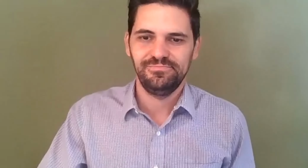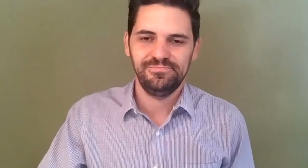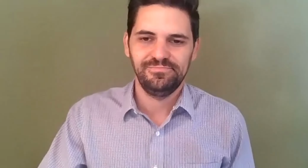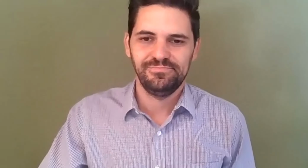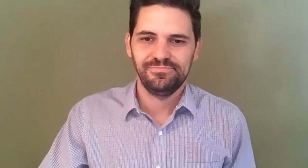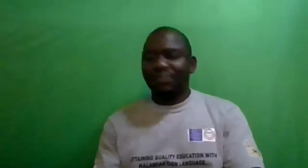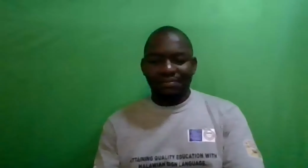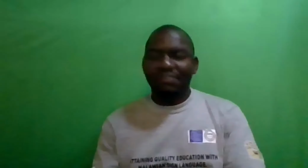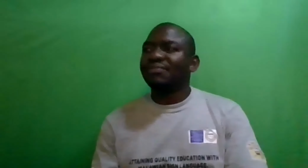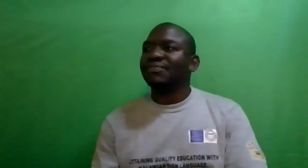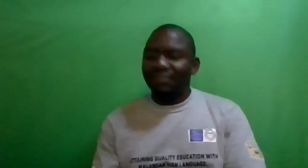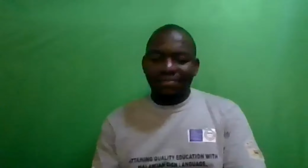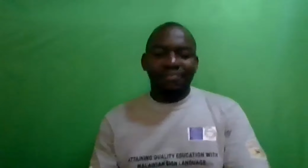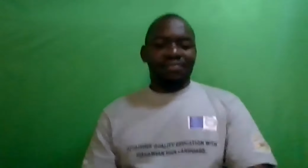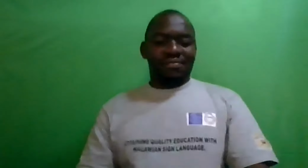Sekerani.